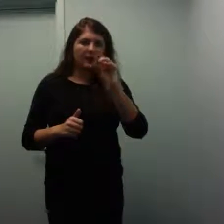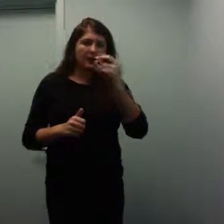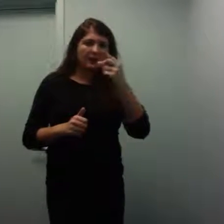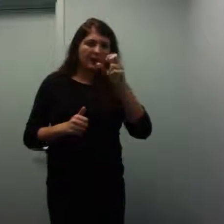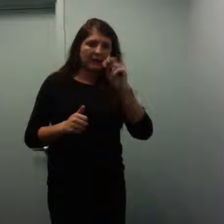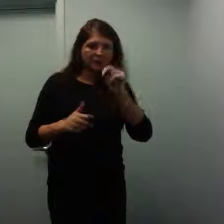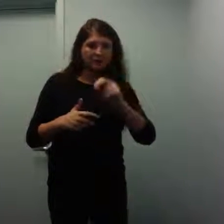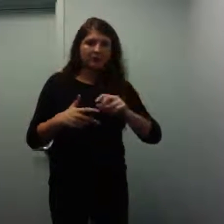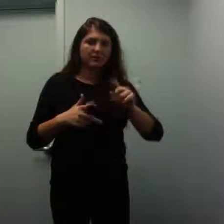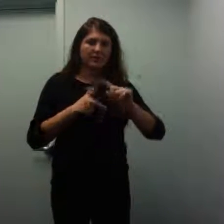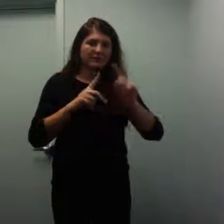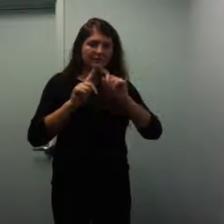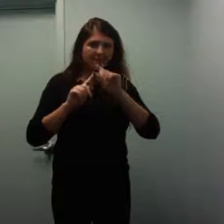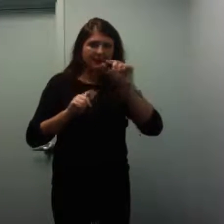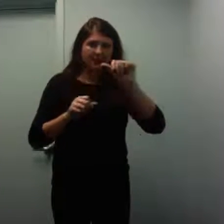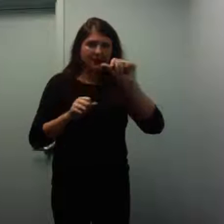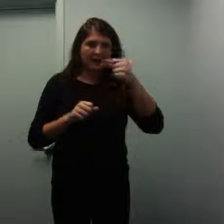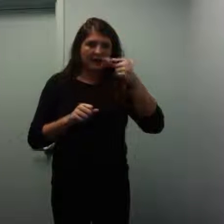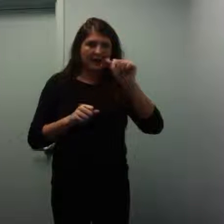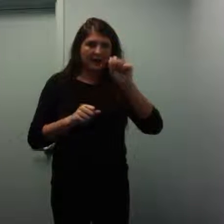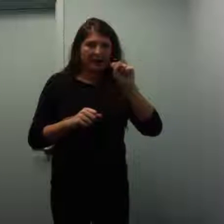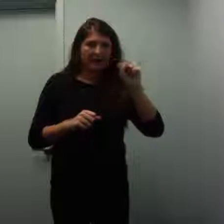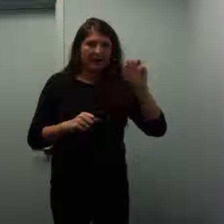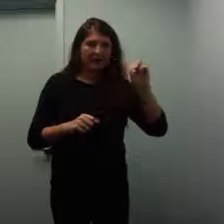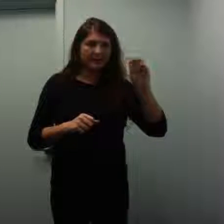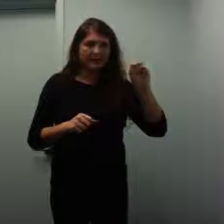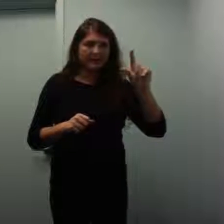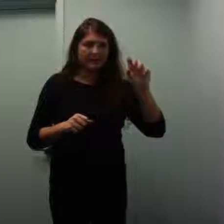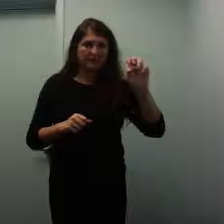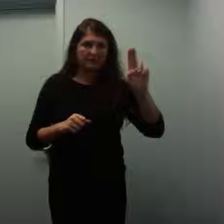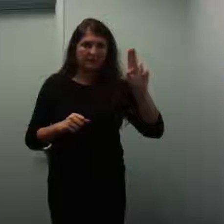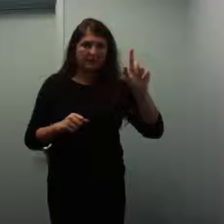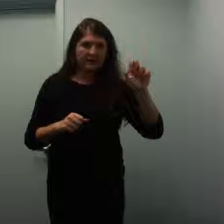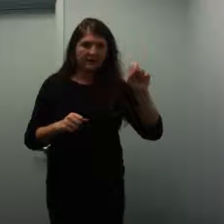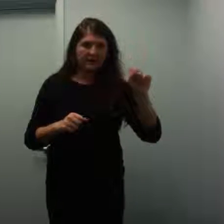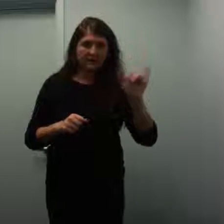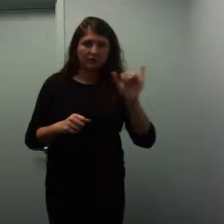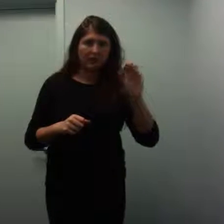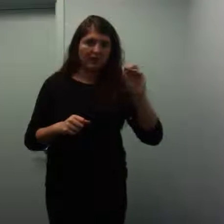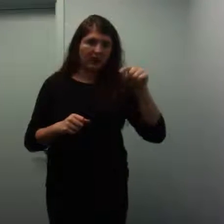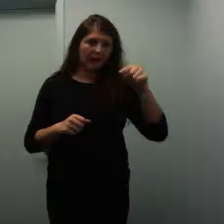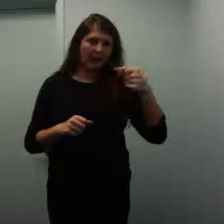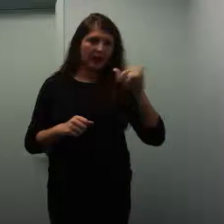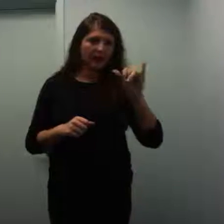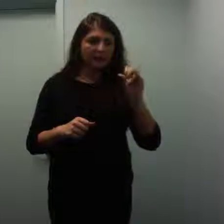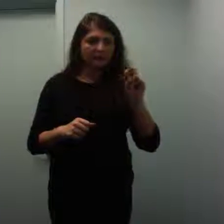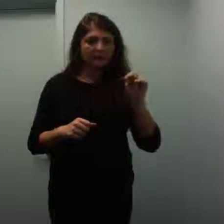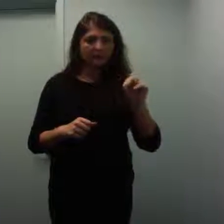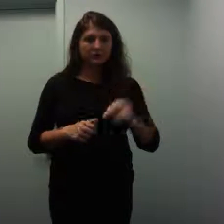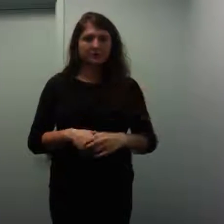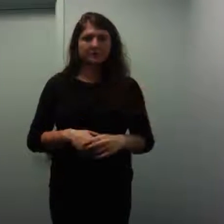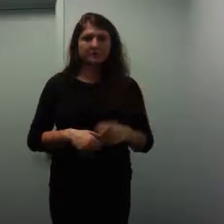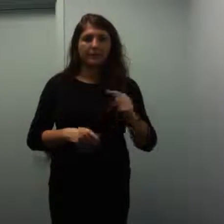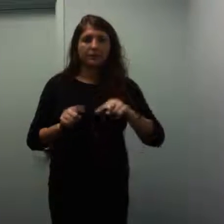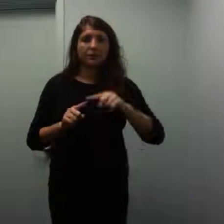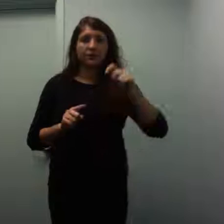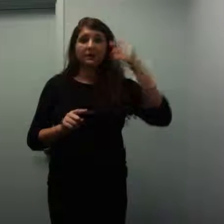There are many gases you can put in. What you have to know is about the particles in the air, or the molecules in the